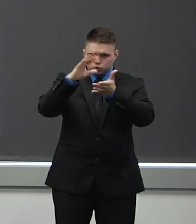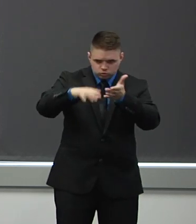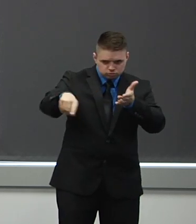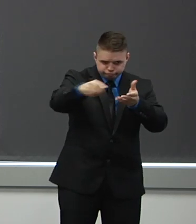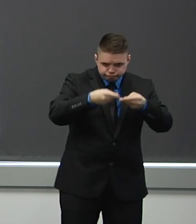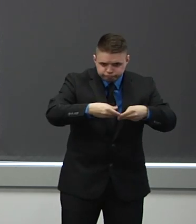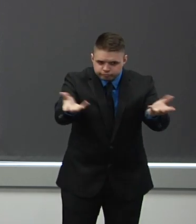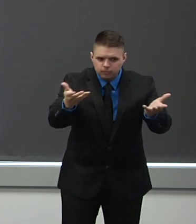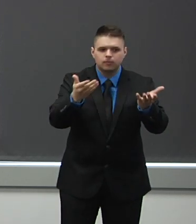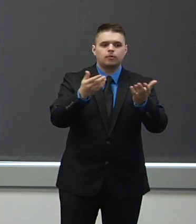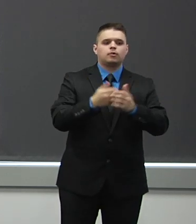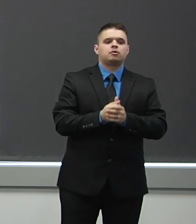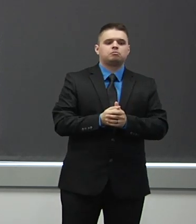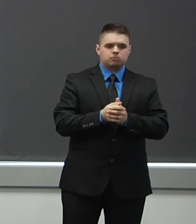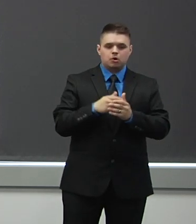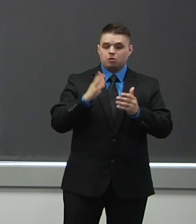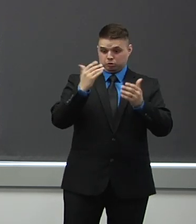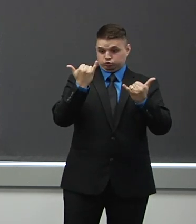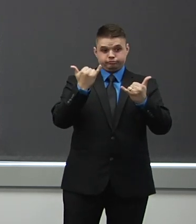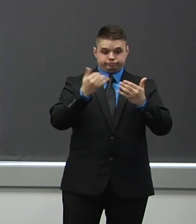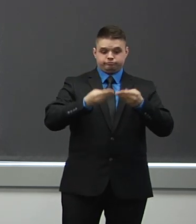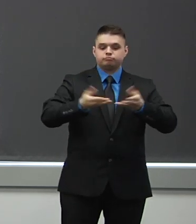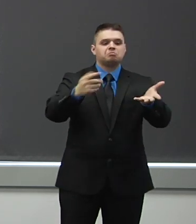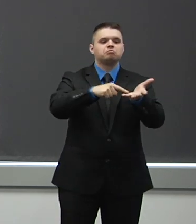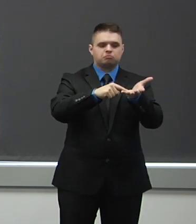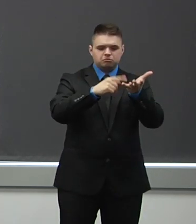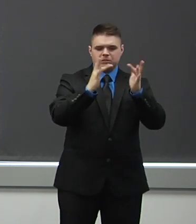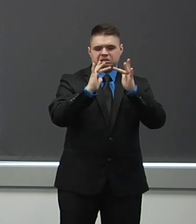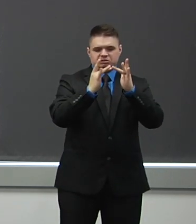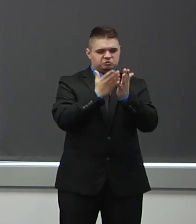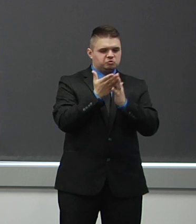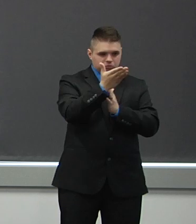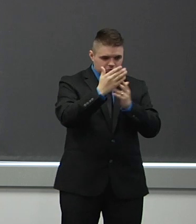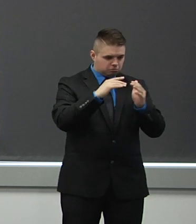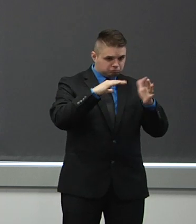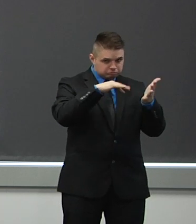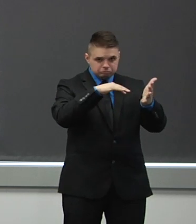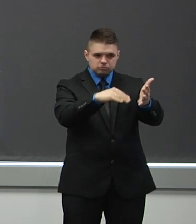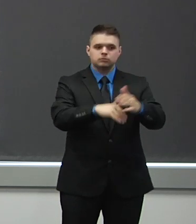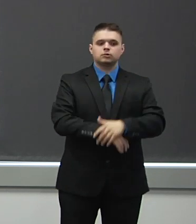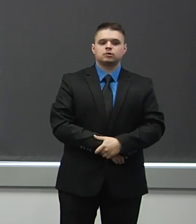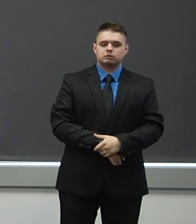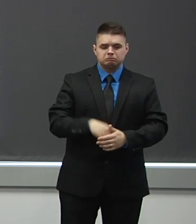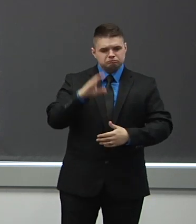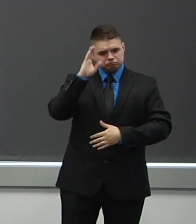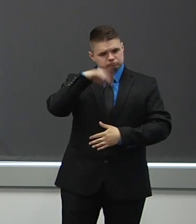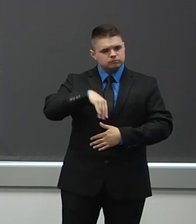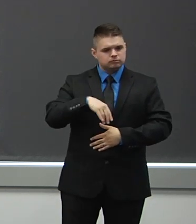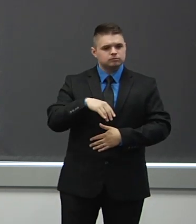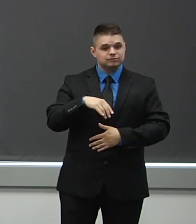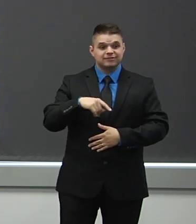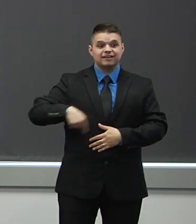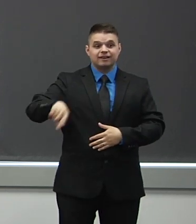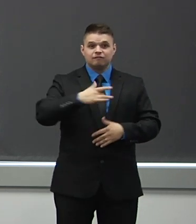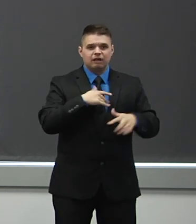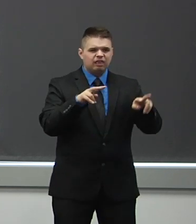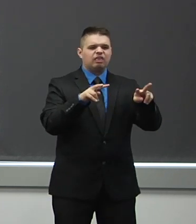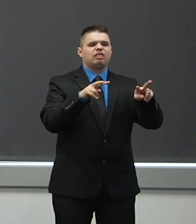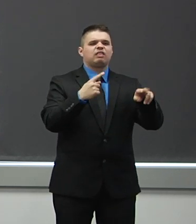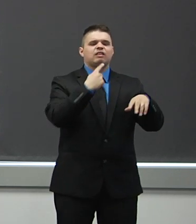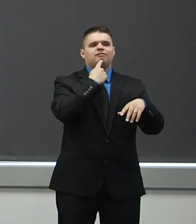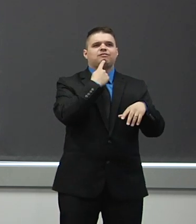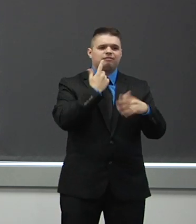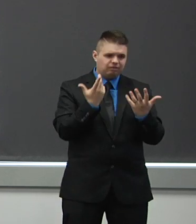education and remote means. I know this is certainly not what any of us were hoping